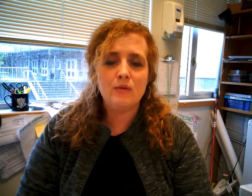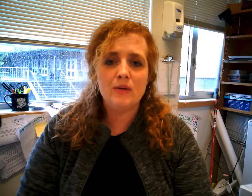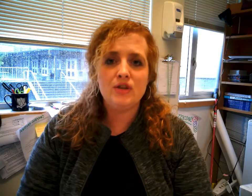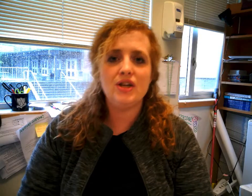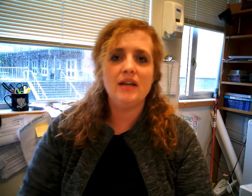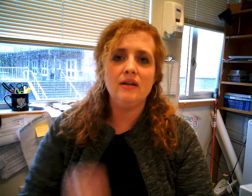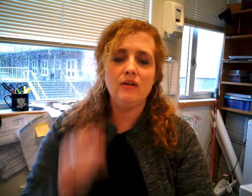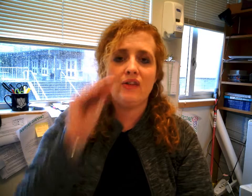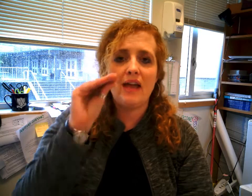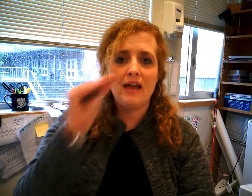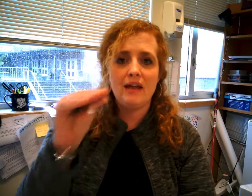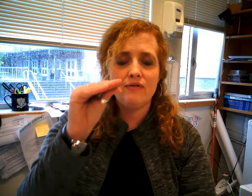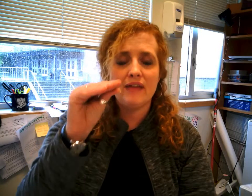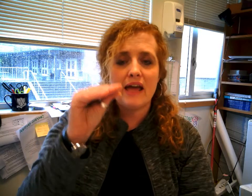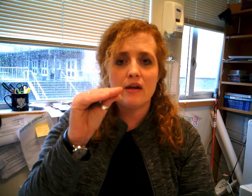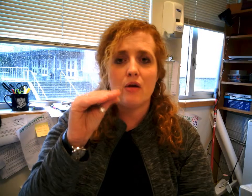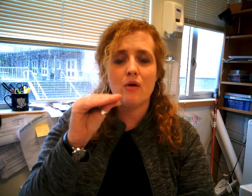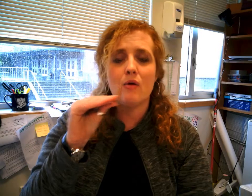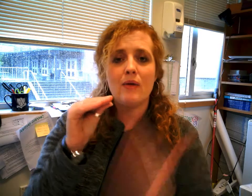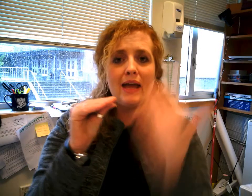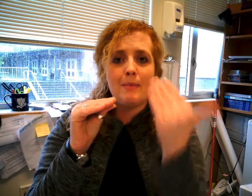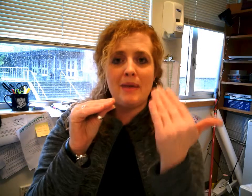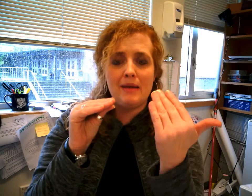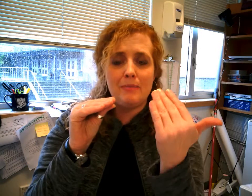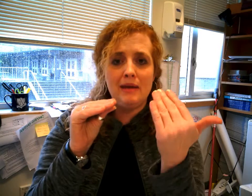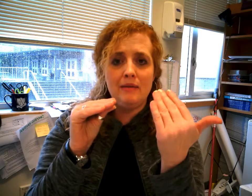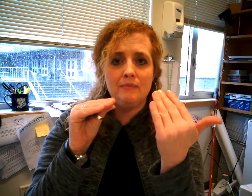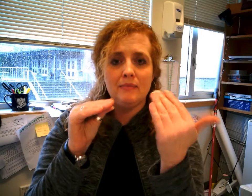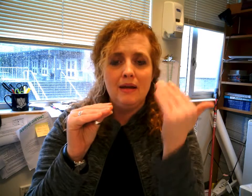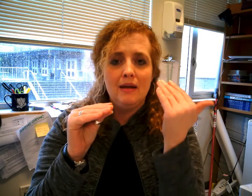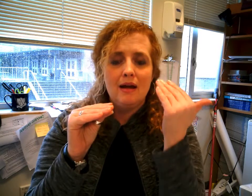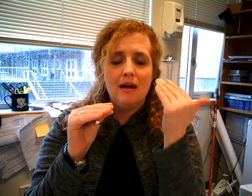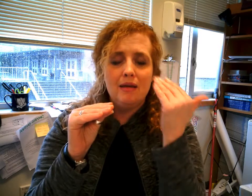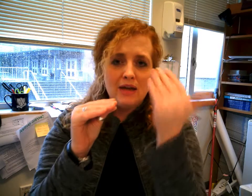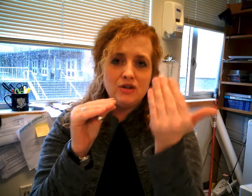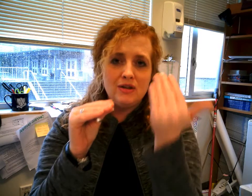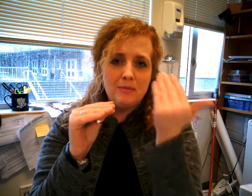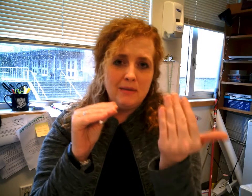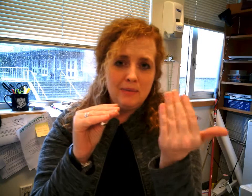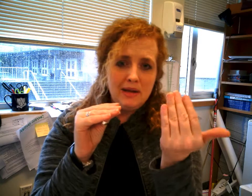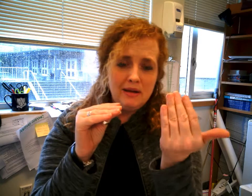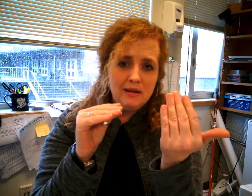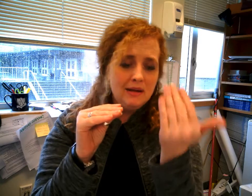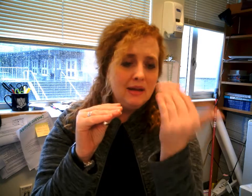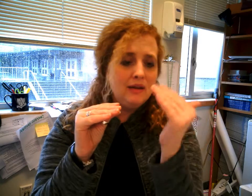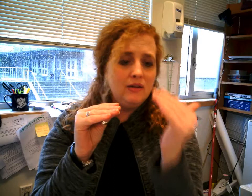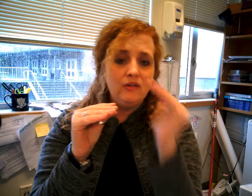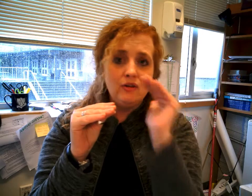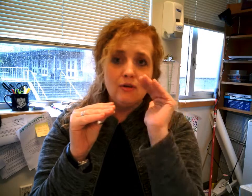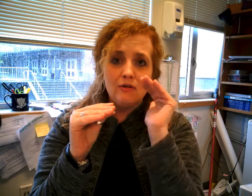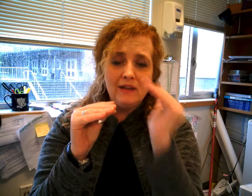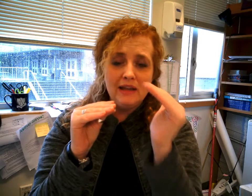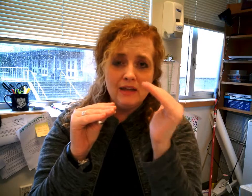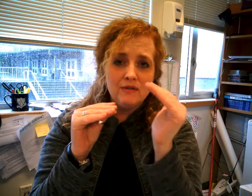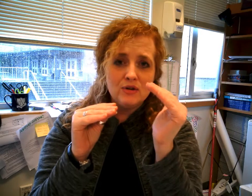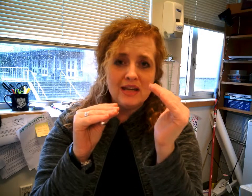Sandwich is a flat O and a bent B. Imagine the bent B is your filling of your